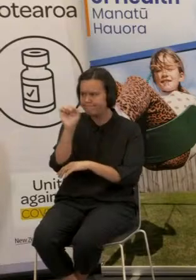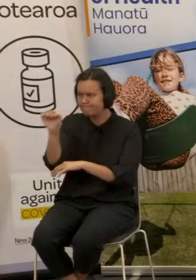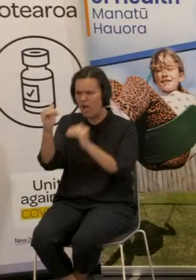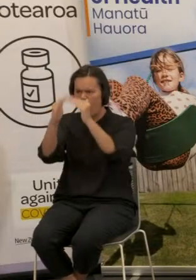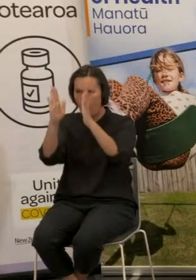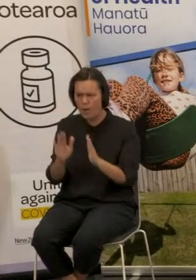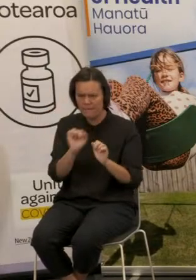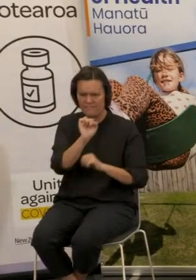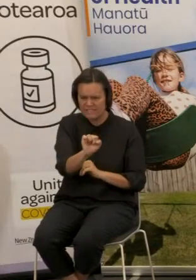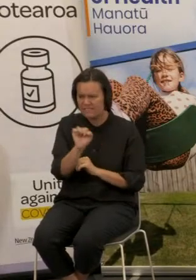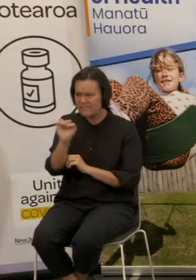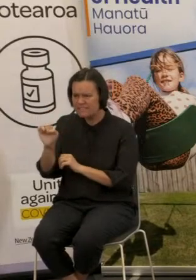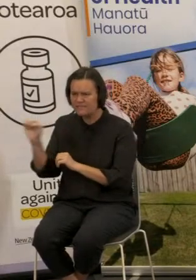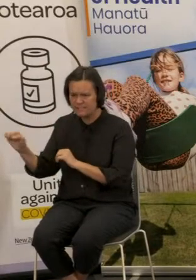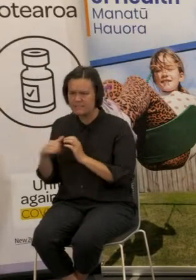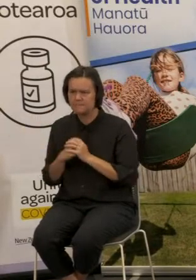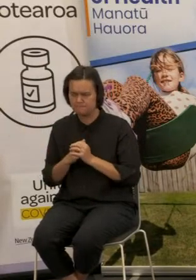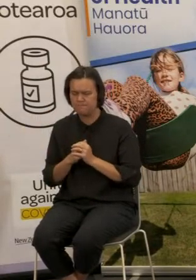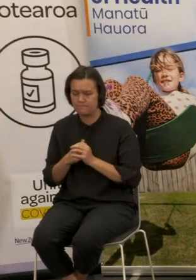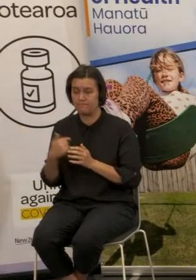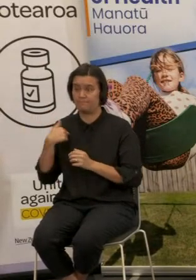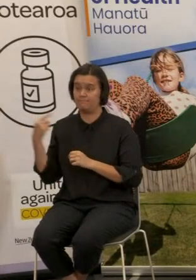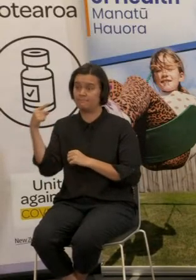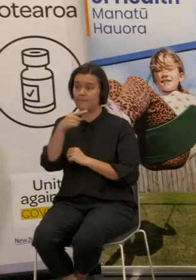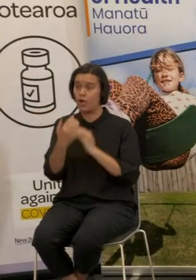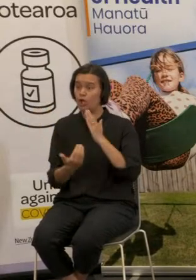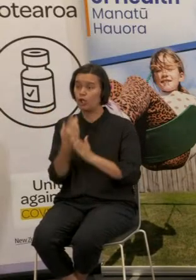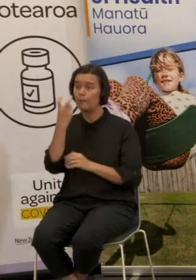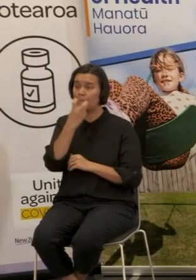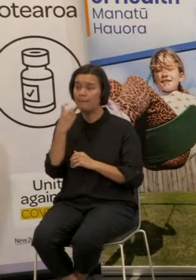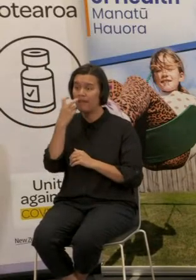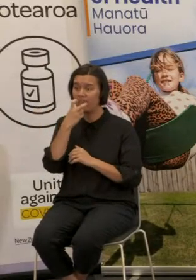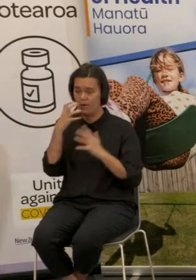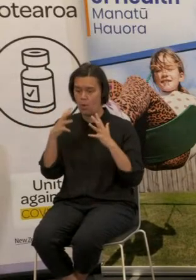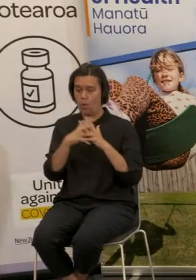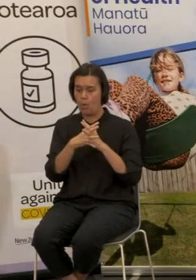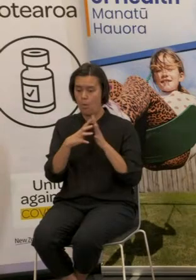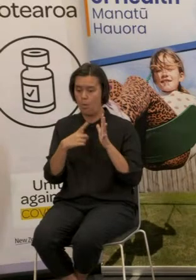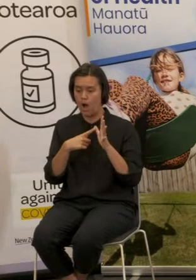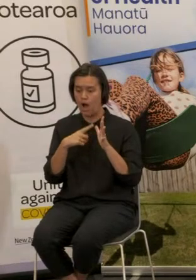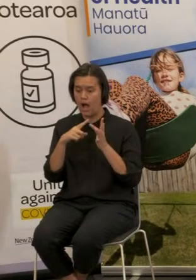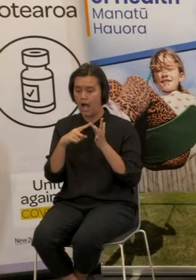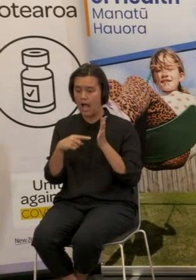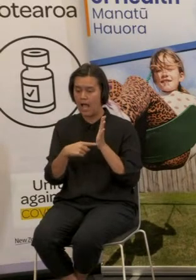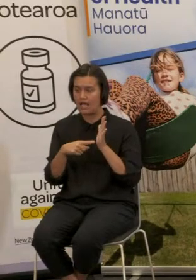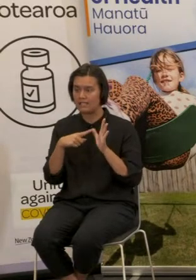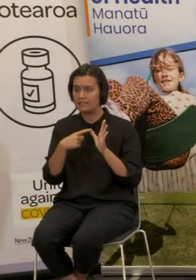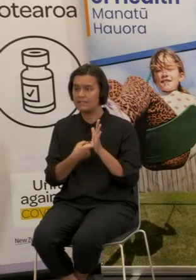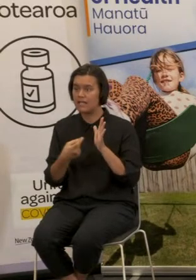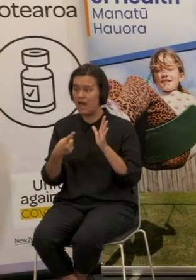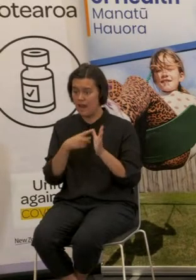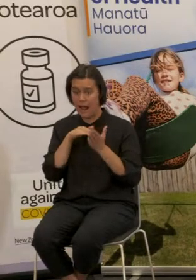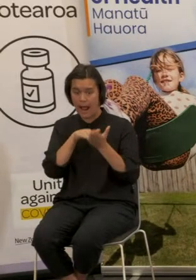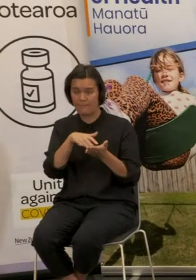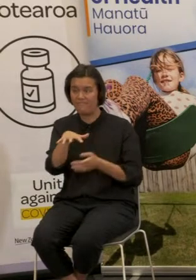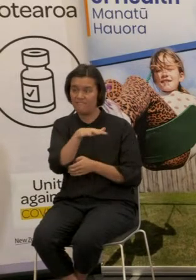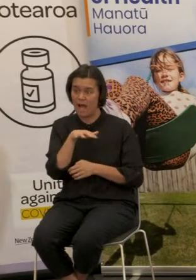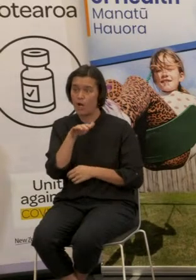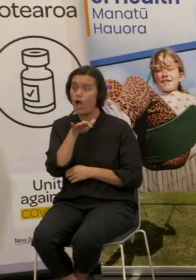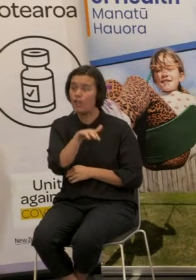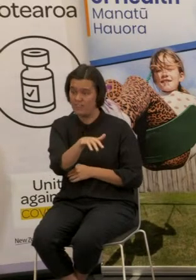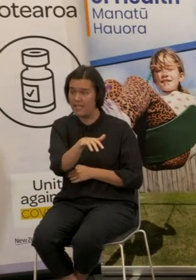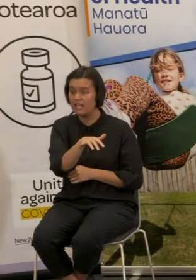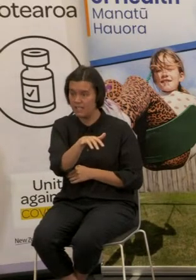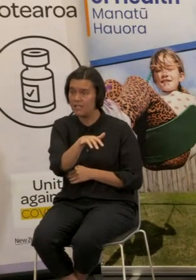And I was on the ground in Waitara 2 weeks ago with the Minister. We were helping our whānau there with